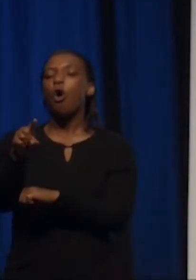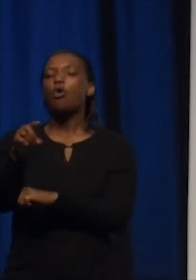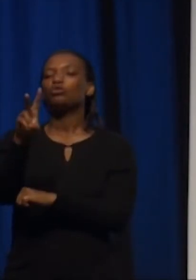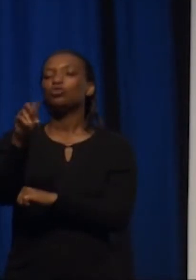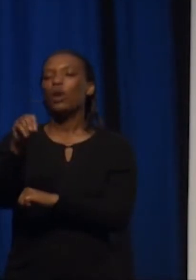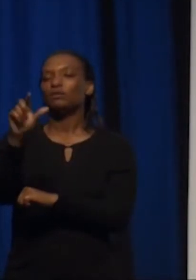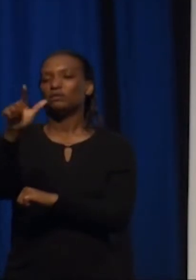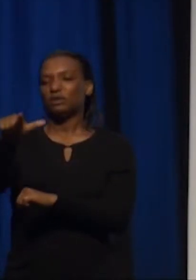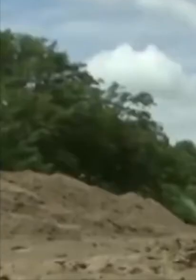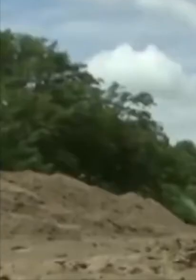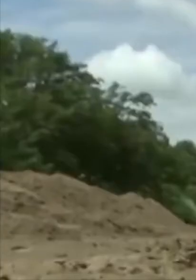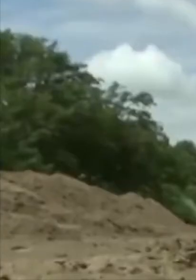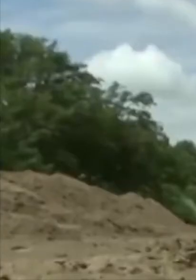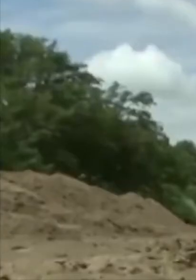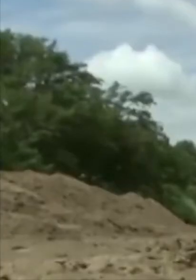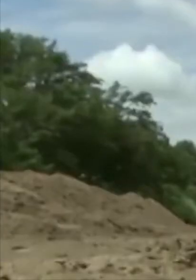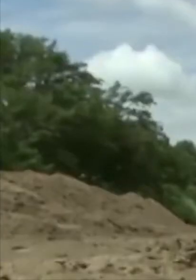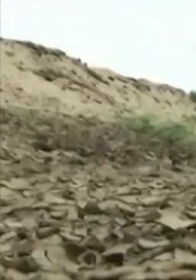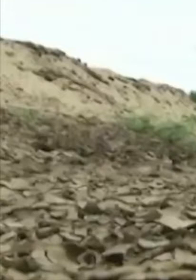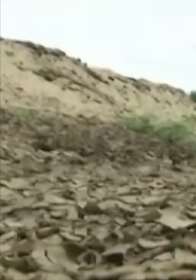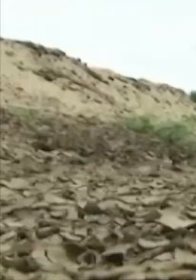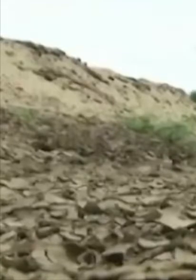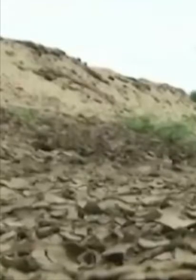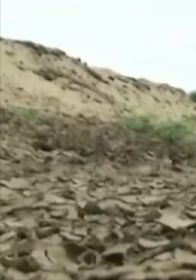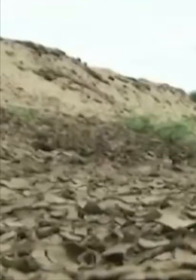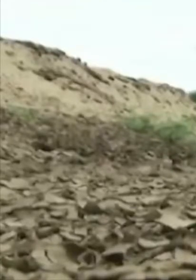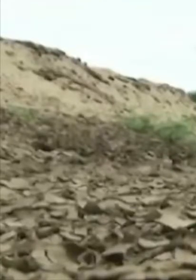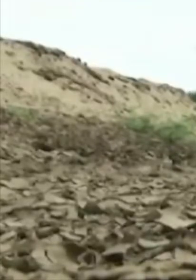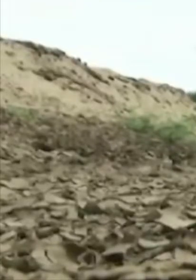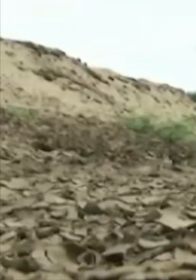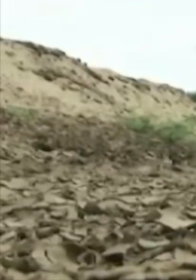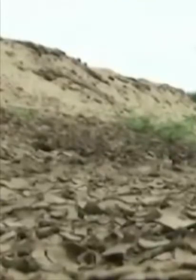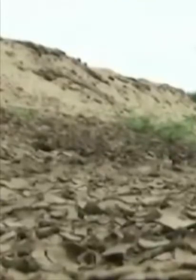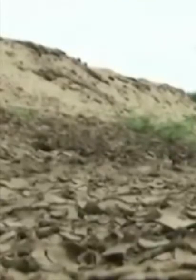World Water Development Report.